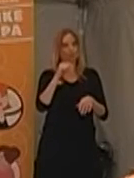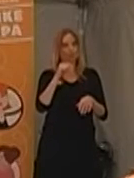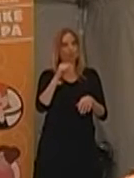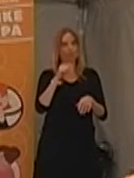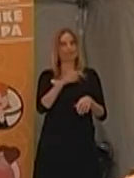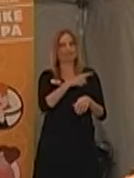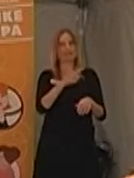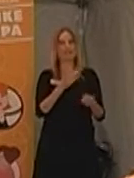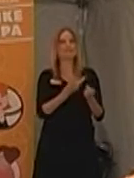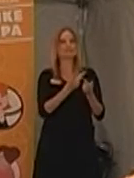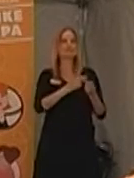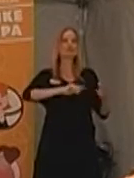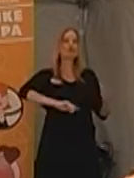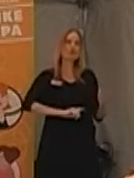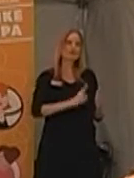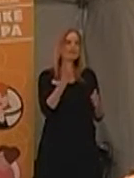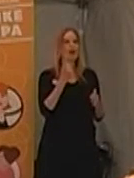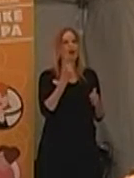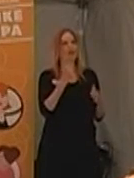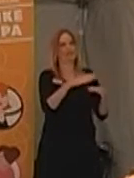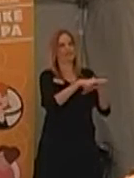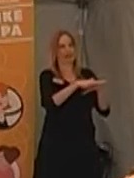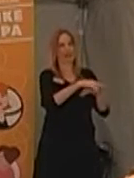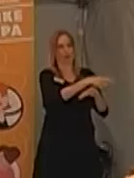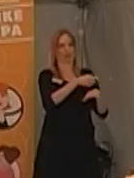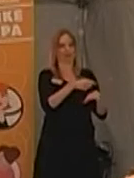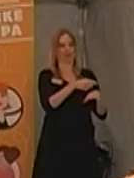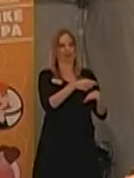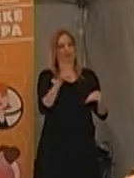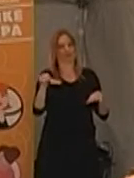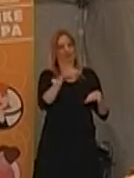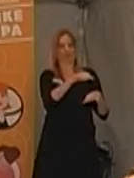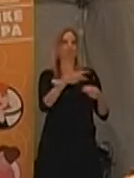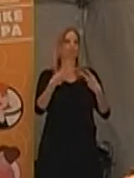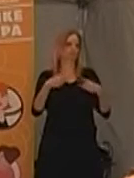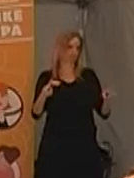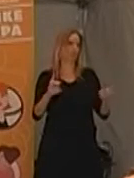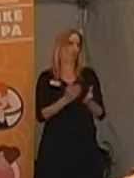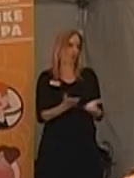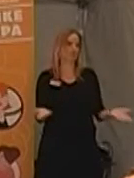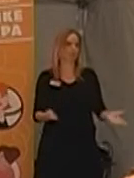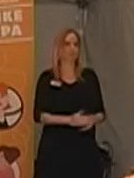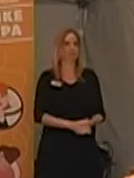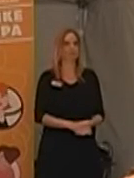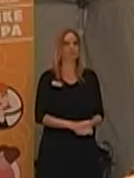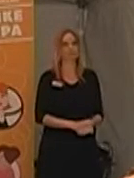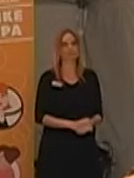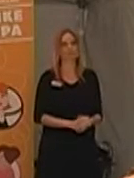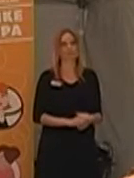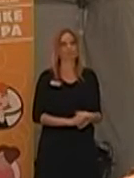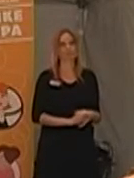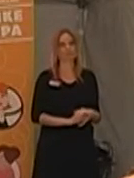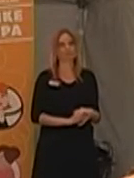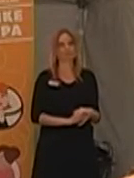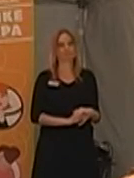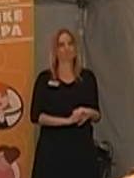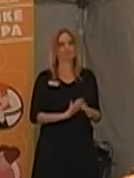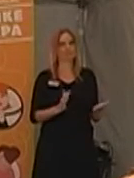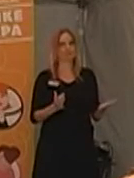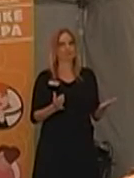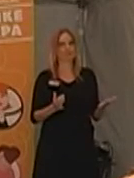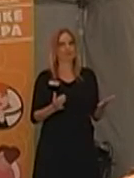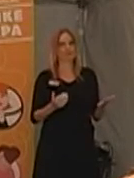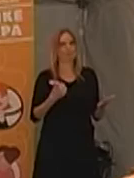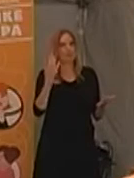that social welfare safety net makes a big difference to the mentality in Scandinavia. I don't know what